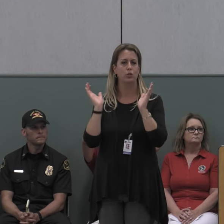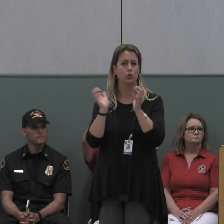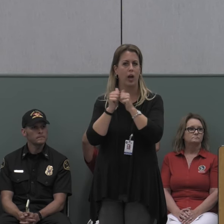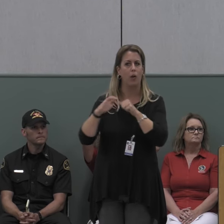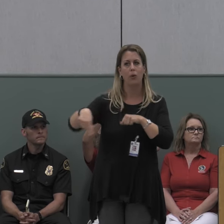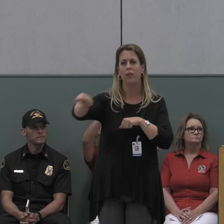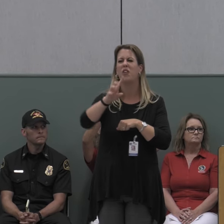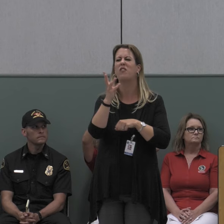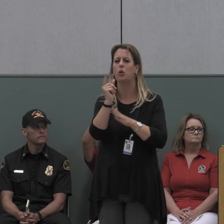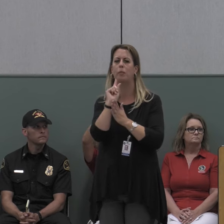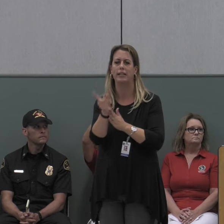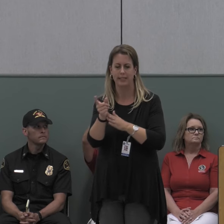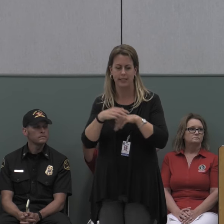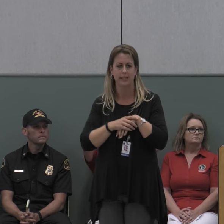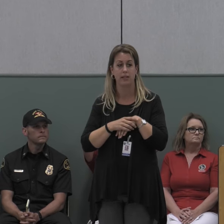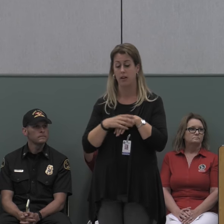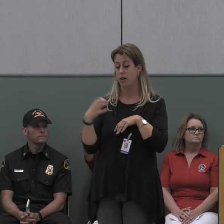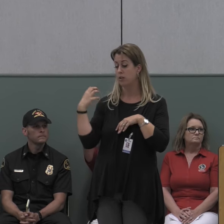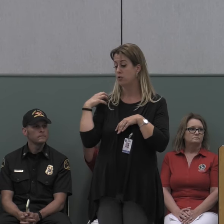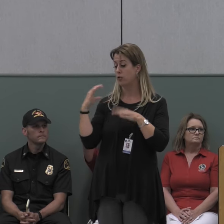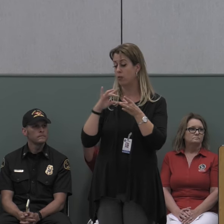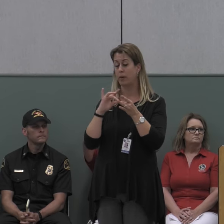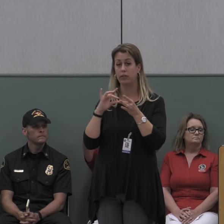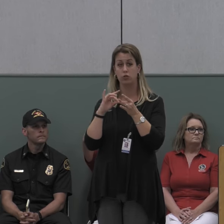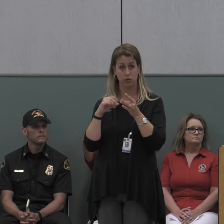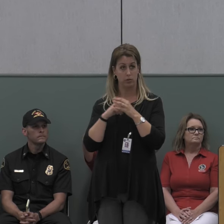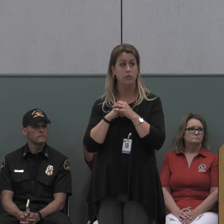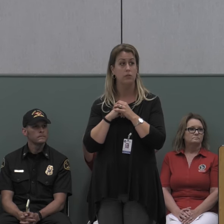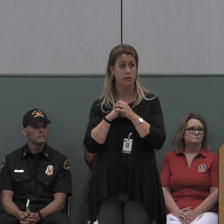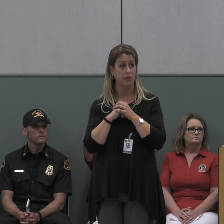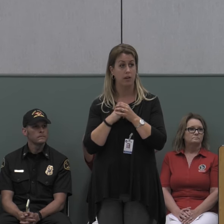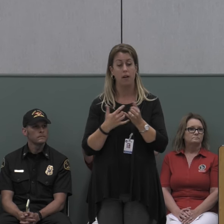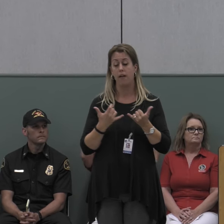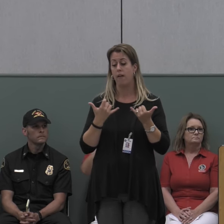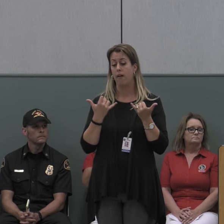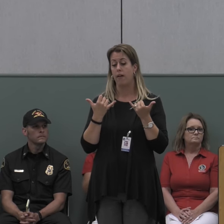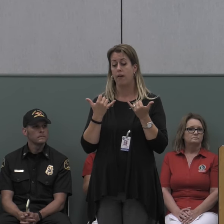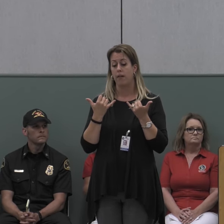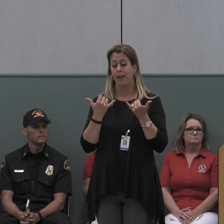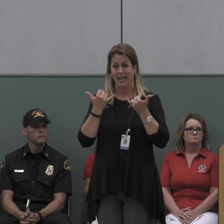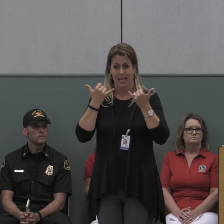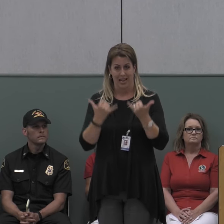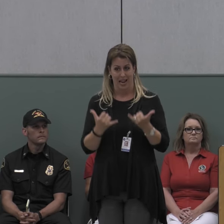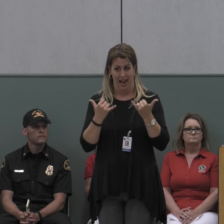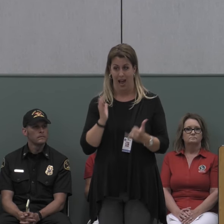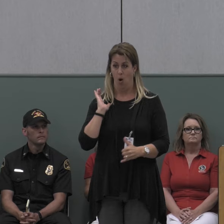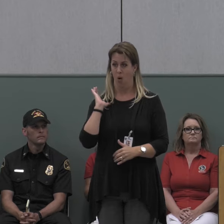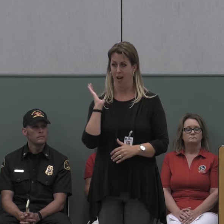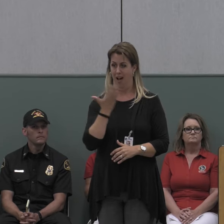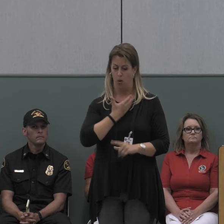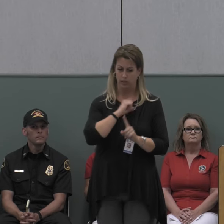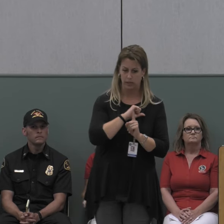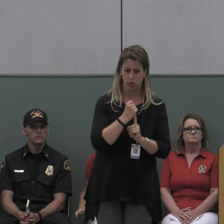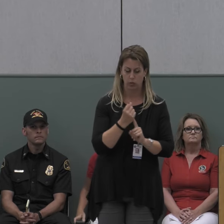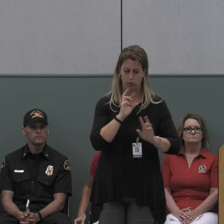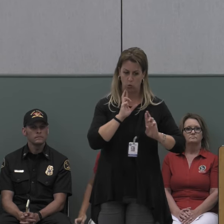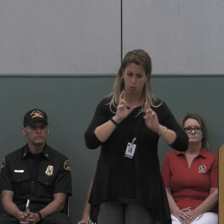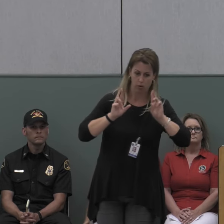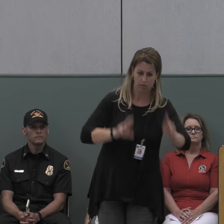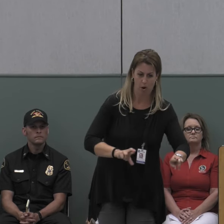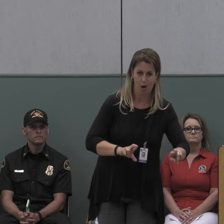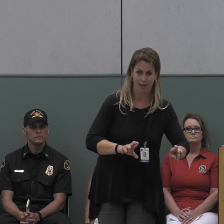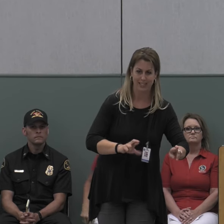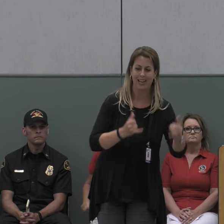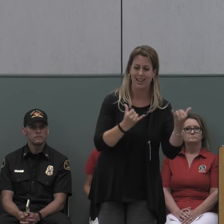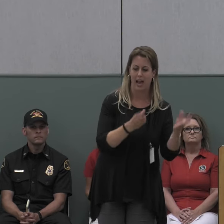minutes. As the chief said earlier, we've now are phasing out of our response phase and rolling into our recovery